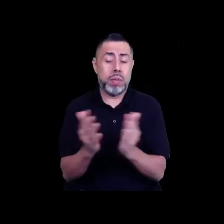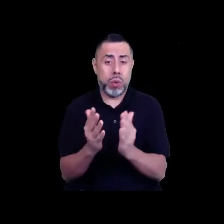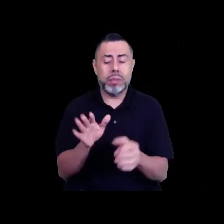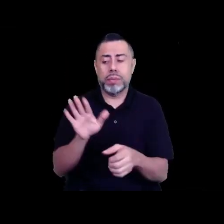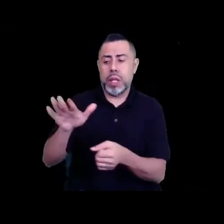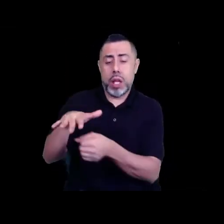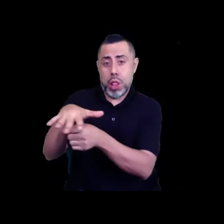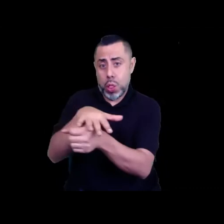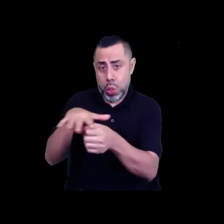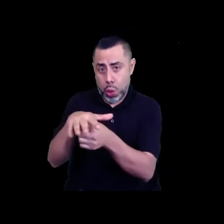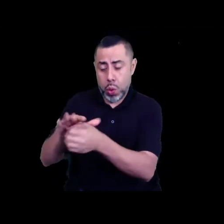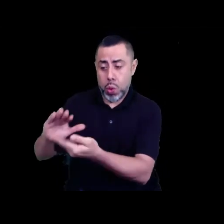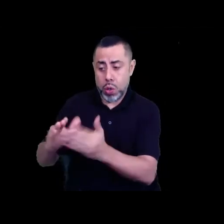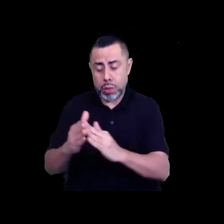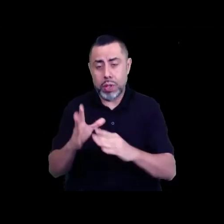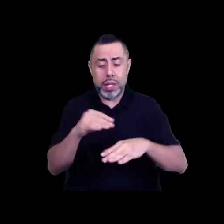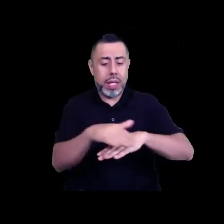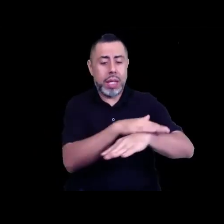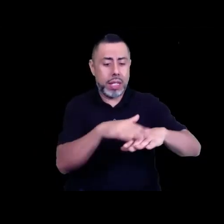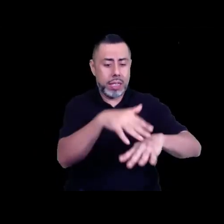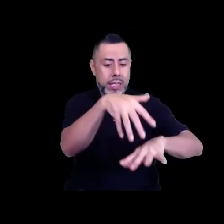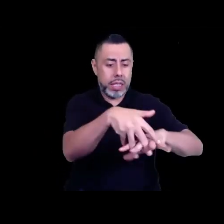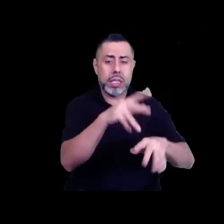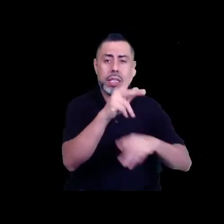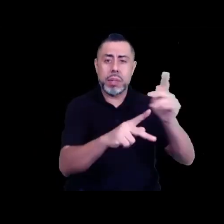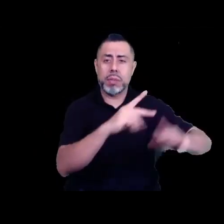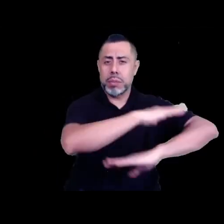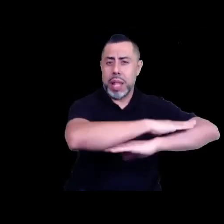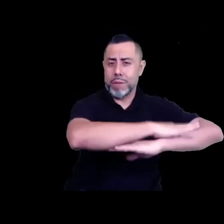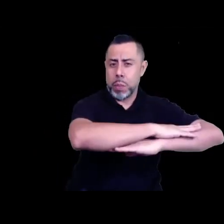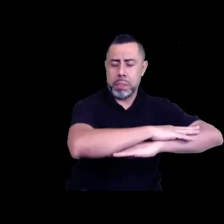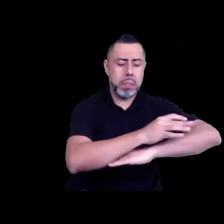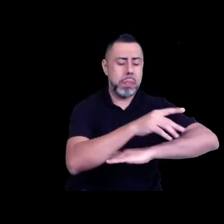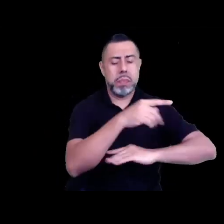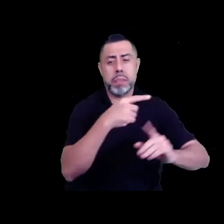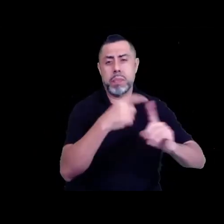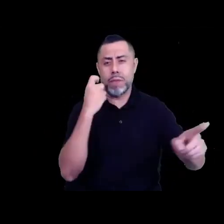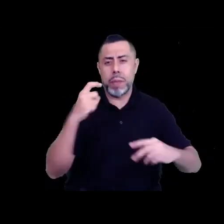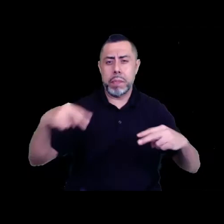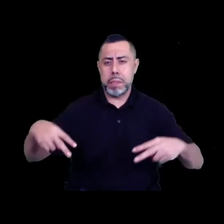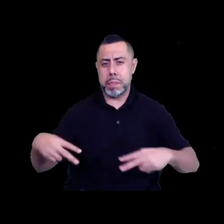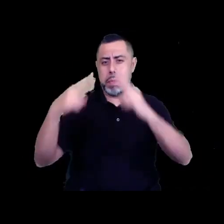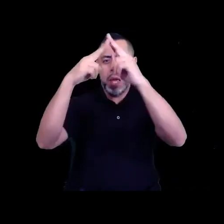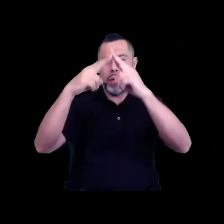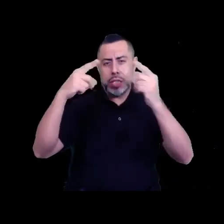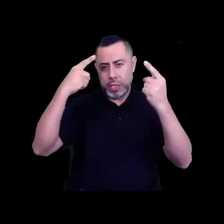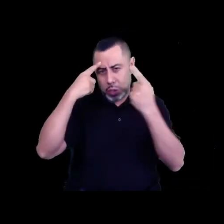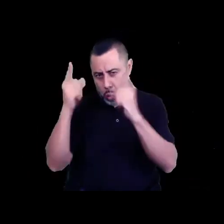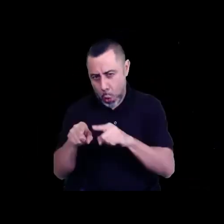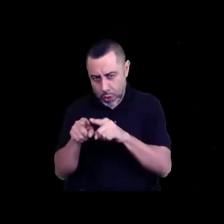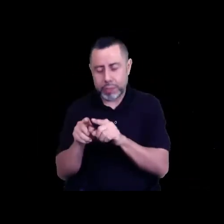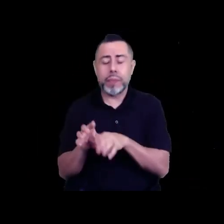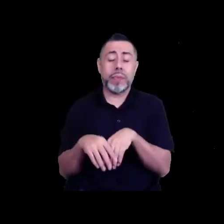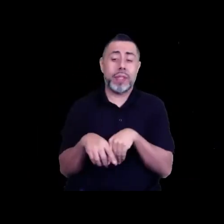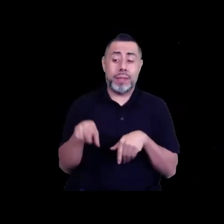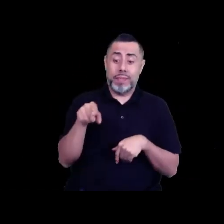communities and indigenous peoples platform from the Paris Accord. And we had probably 150 indigenous people at